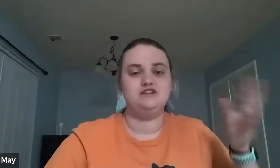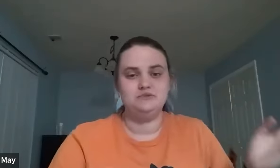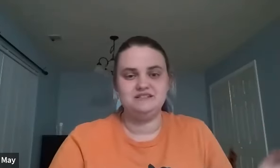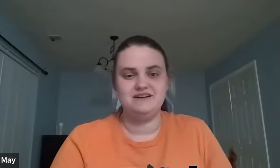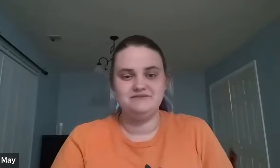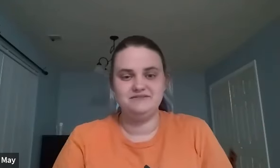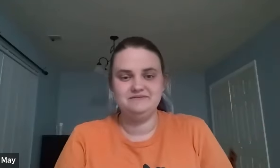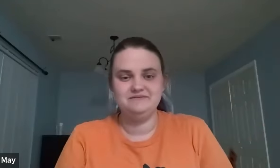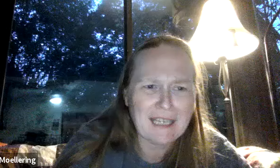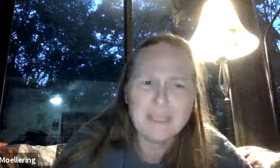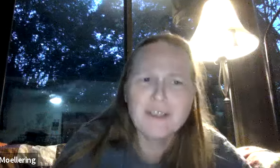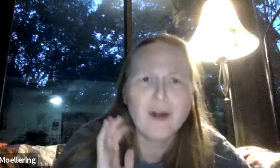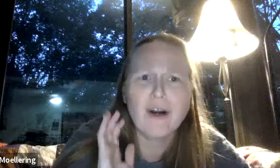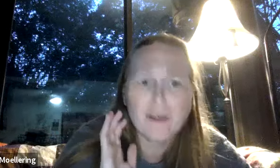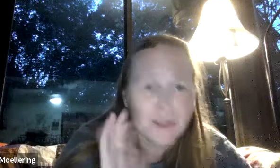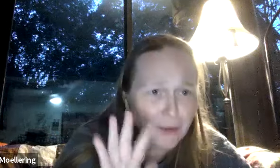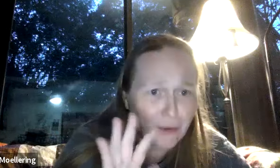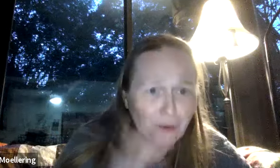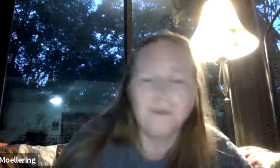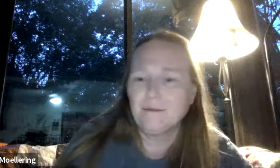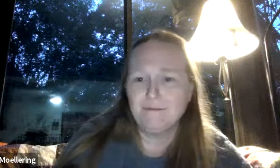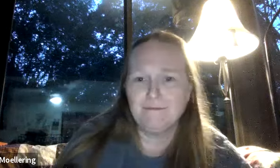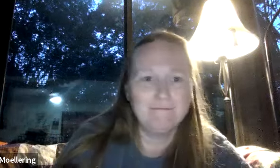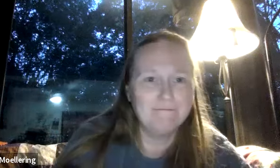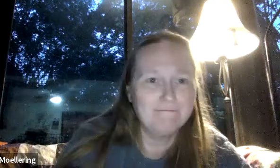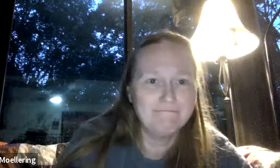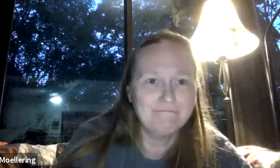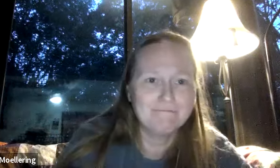interpret stuff. Brains and language are so cool. Yes.